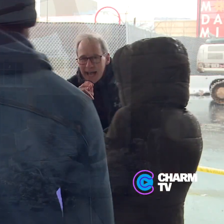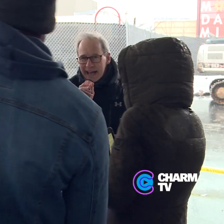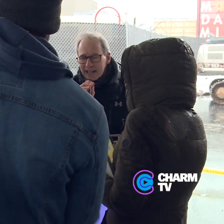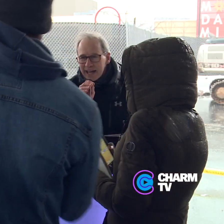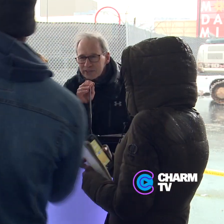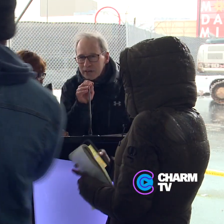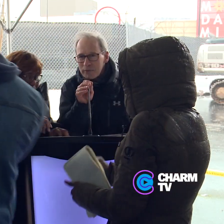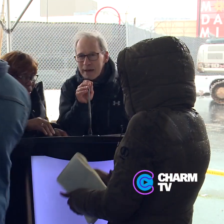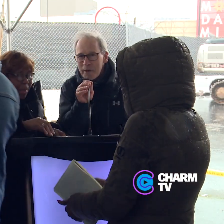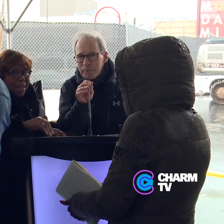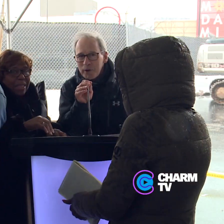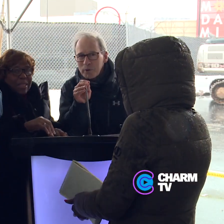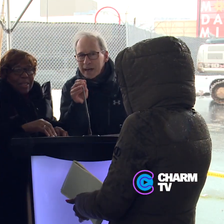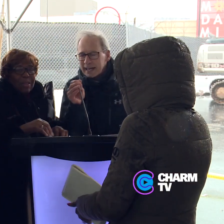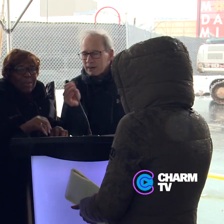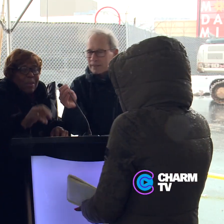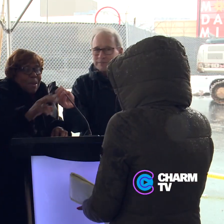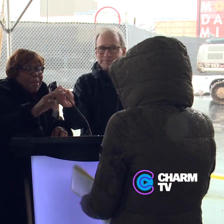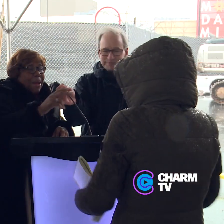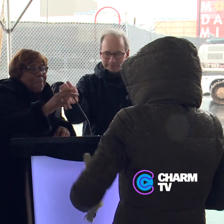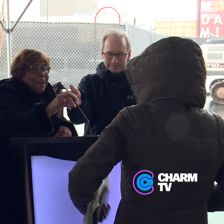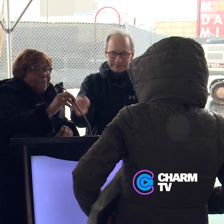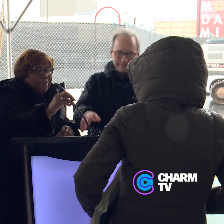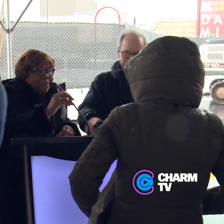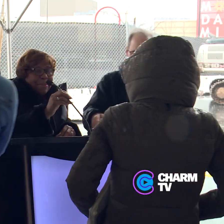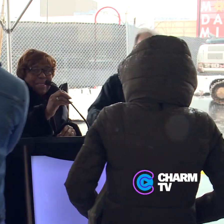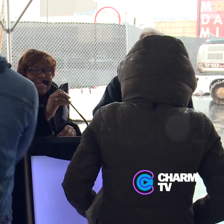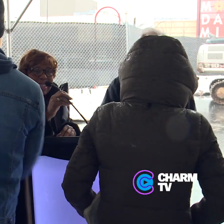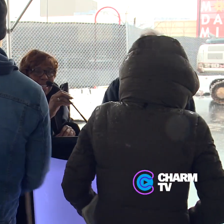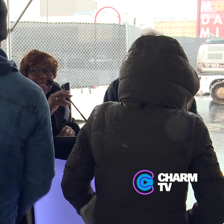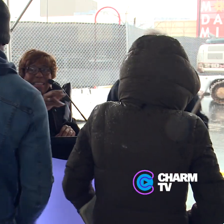All right, Adeline's going to wrap up real quick here. We're gonna wrap up.